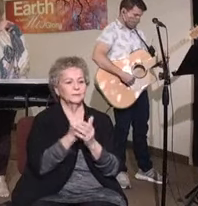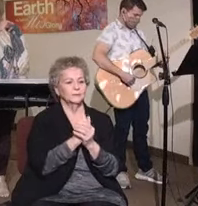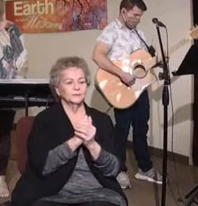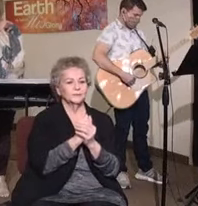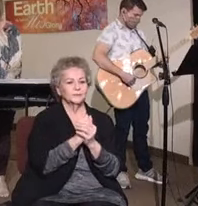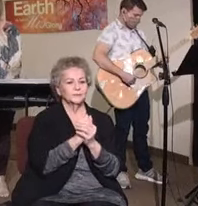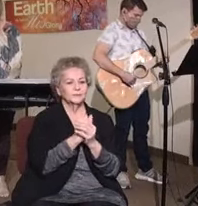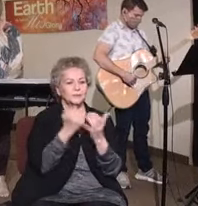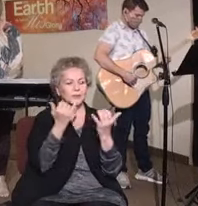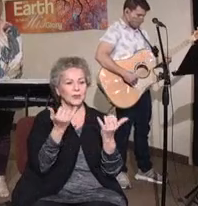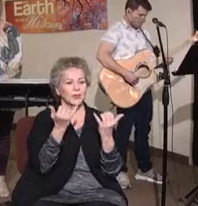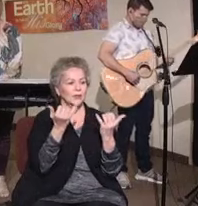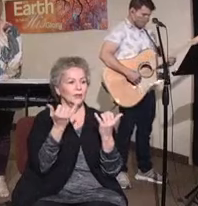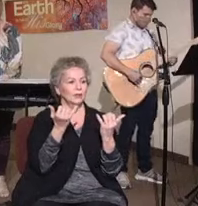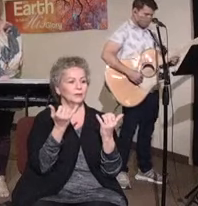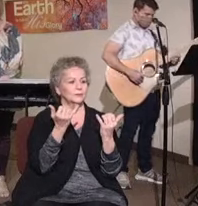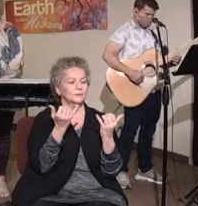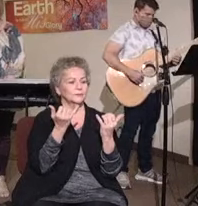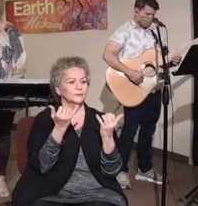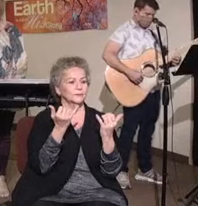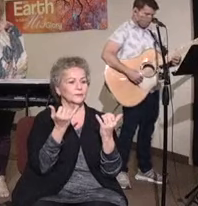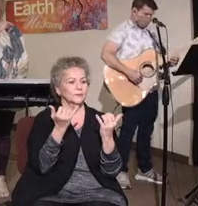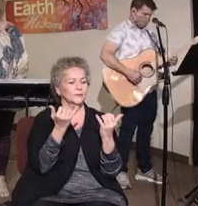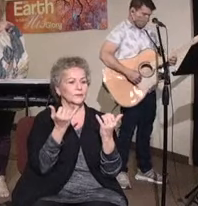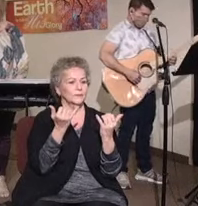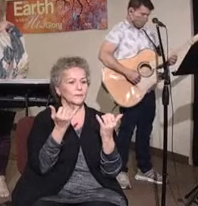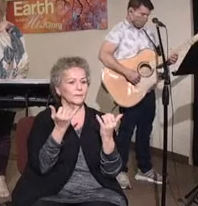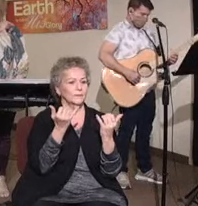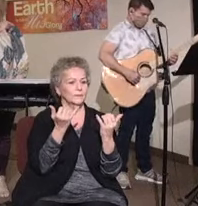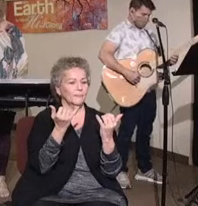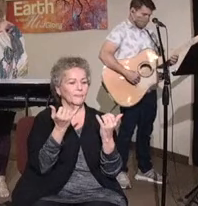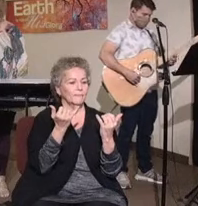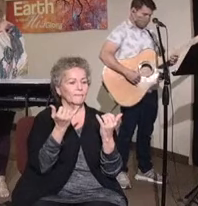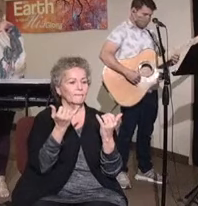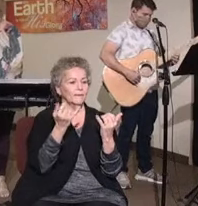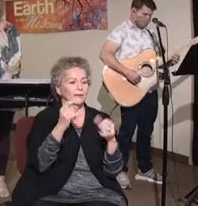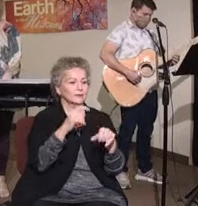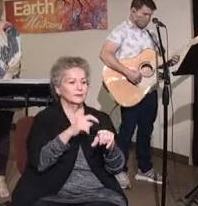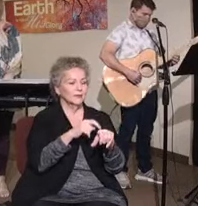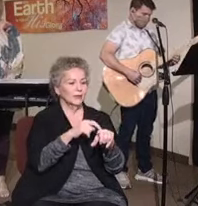And now we have a chance to praise Him with our giving.